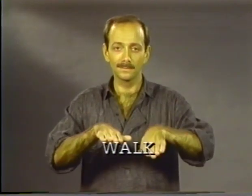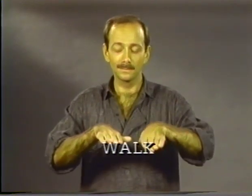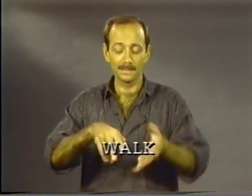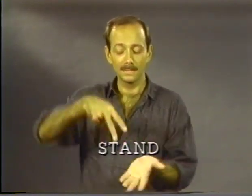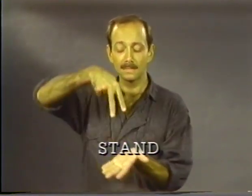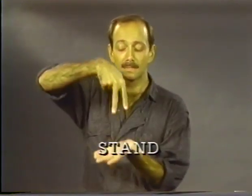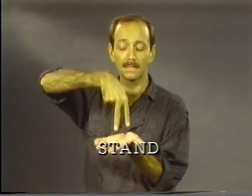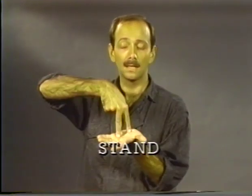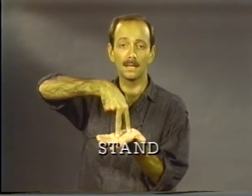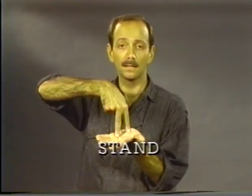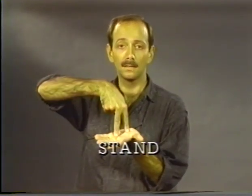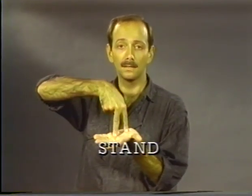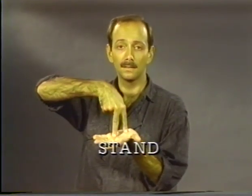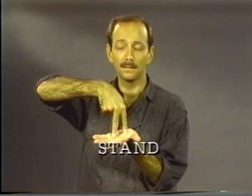stand, run,